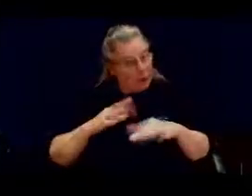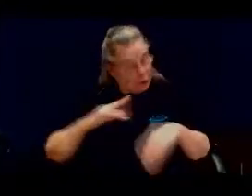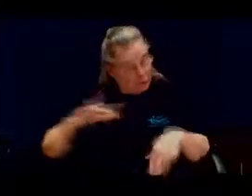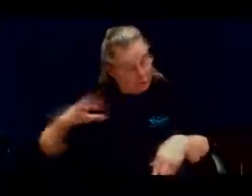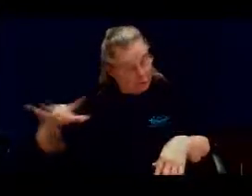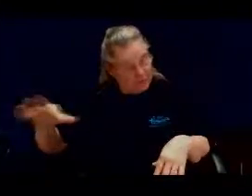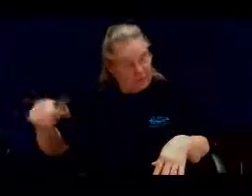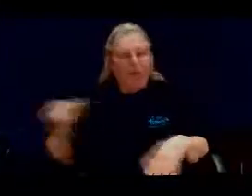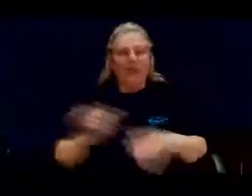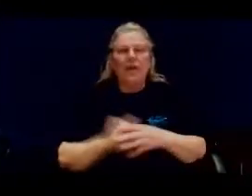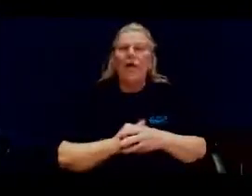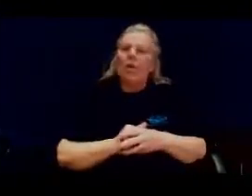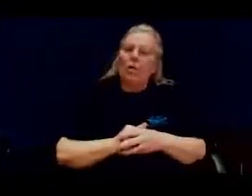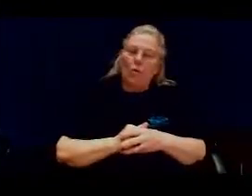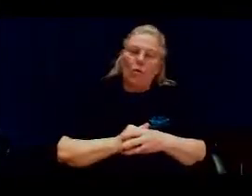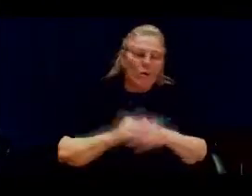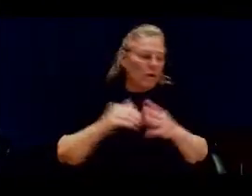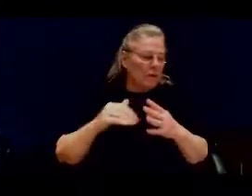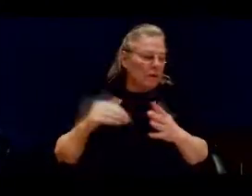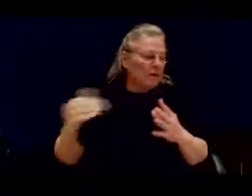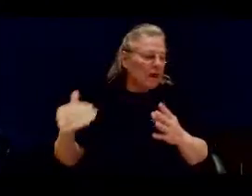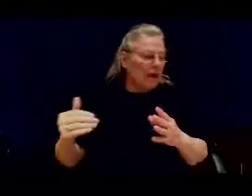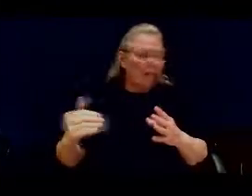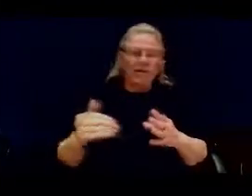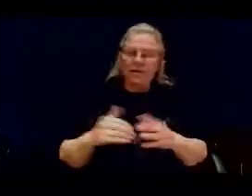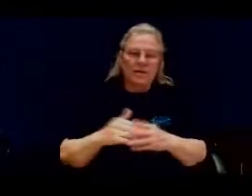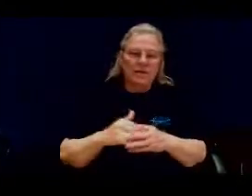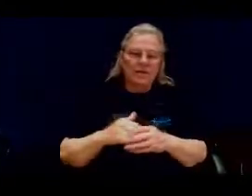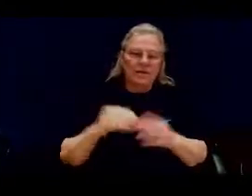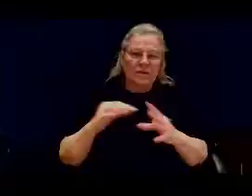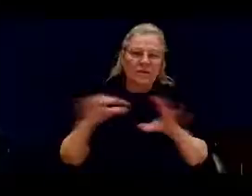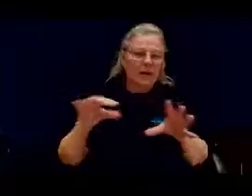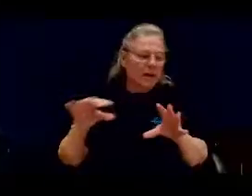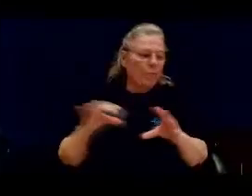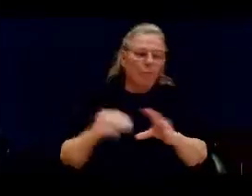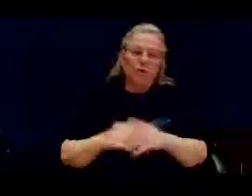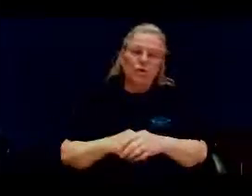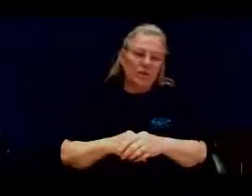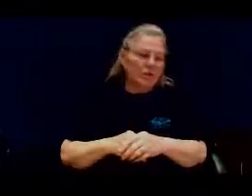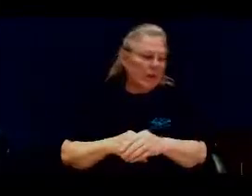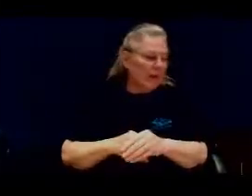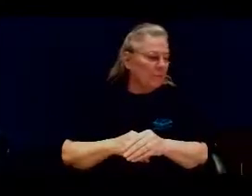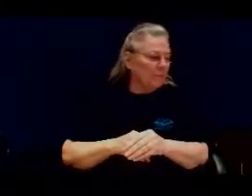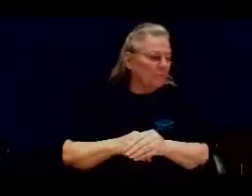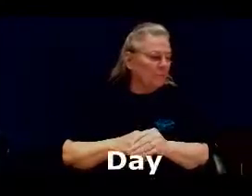finger spell it or leave it out if it's not important to the meaning.